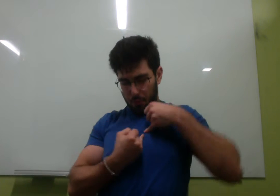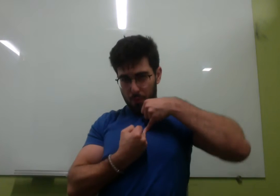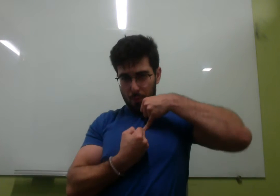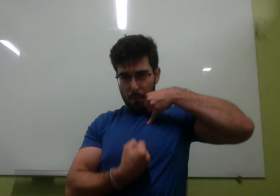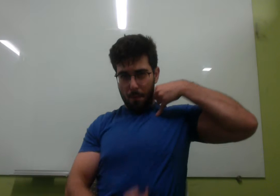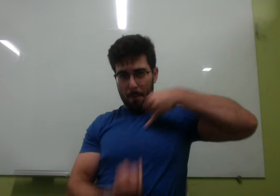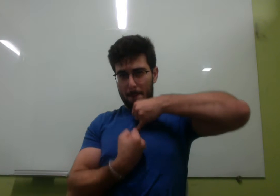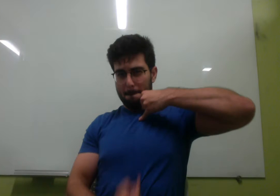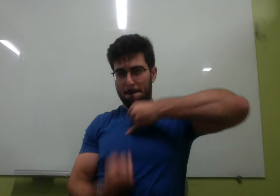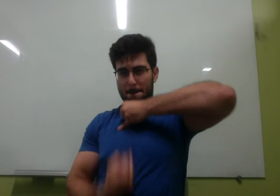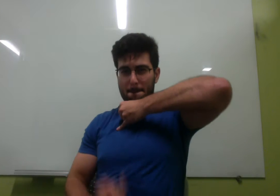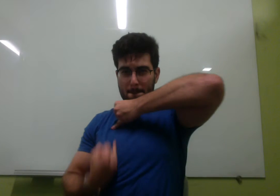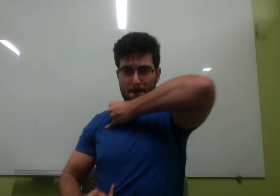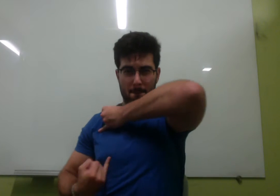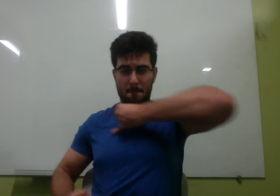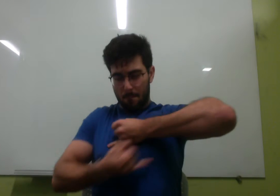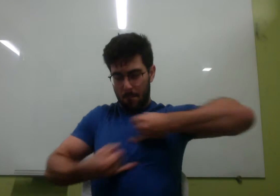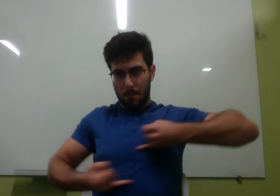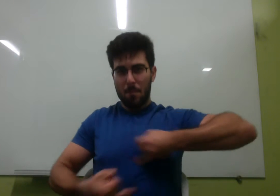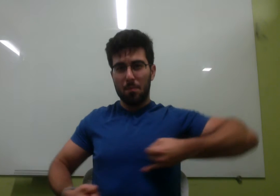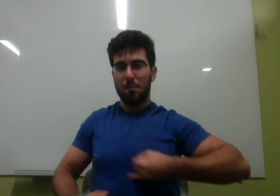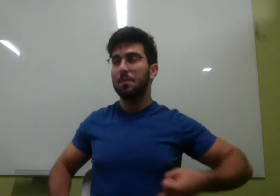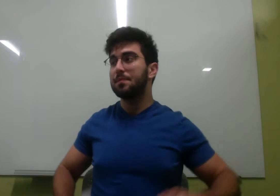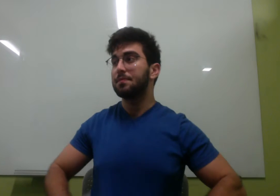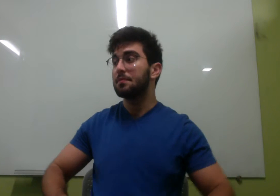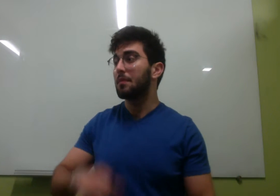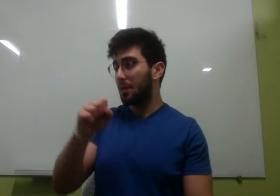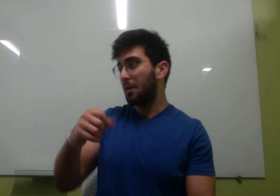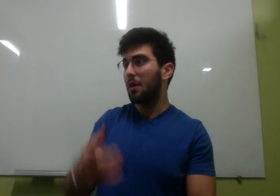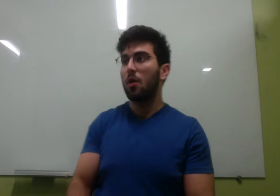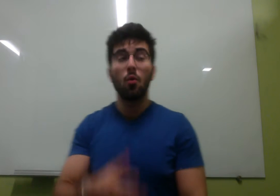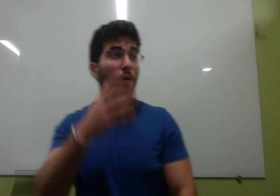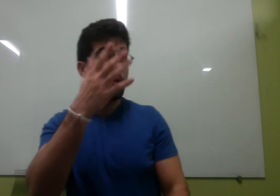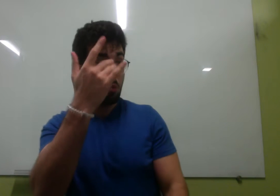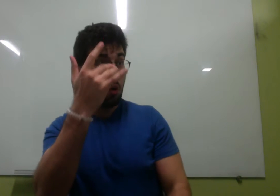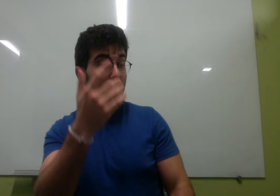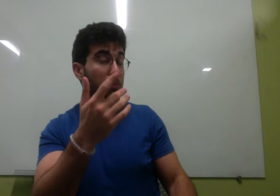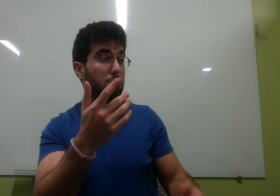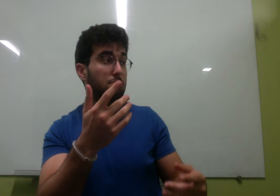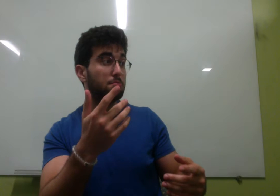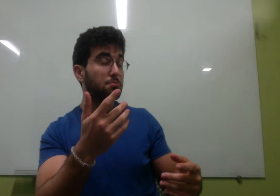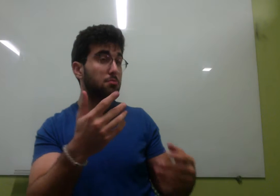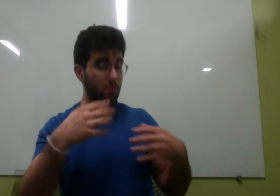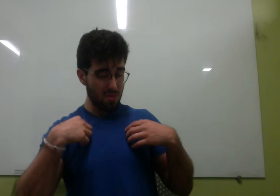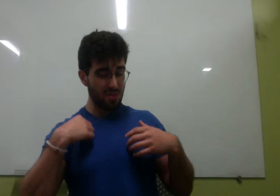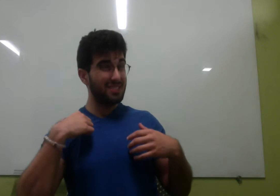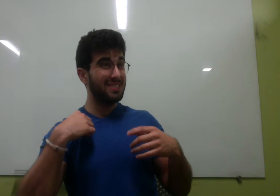Yeah. And the whole reason that the giraffe's hide or coat looks like that is because it's camouflage. Like, they're so